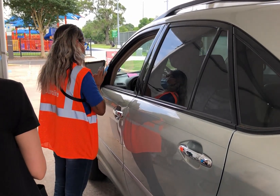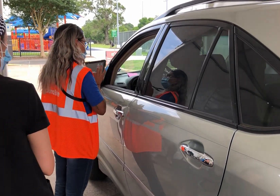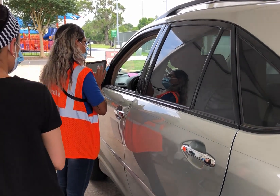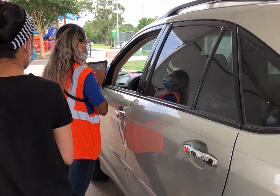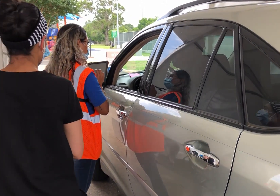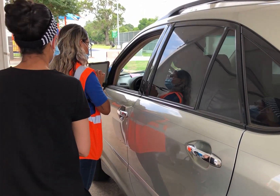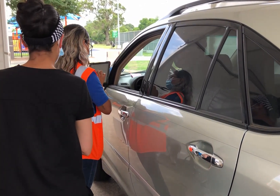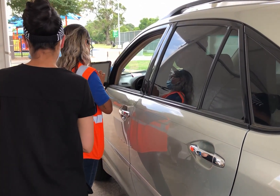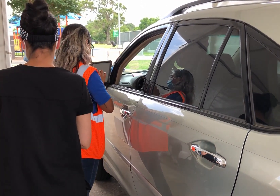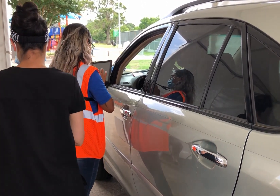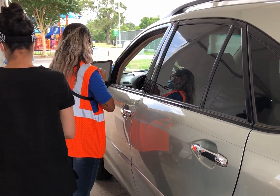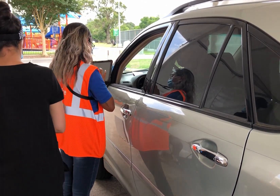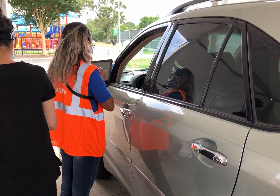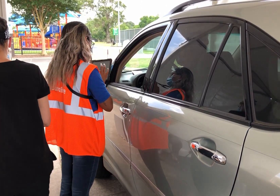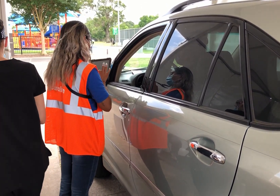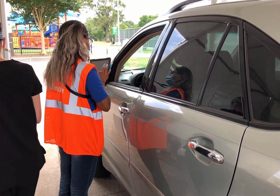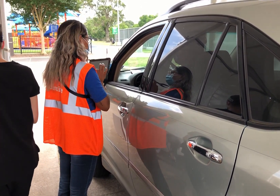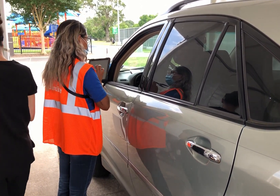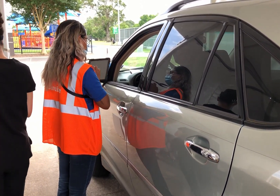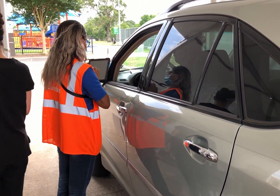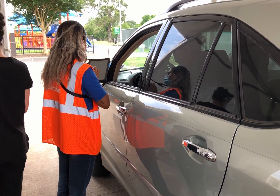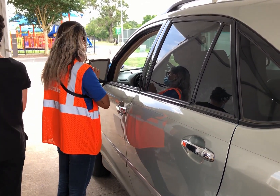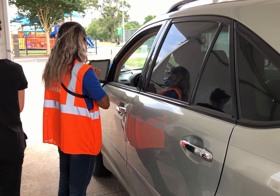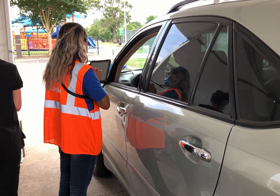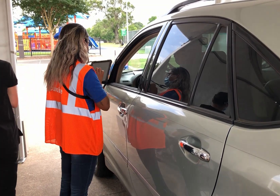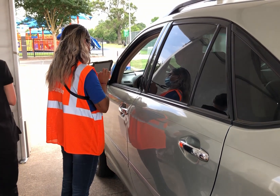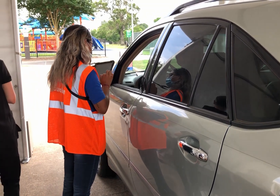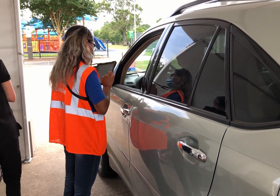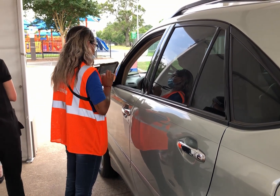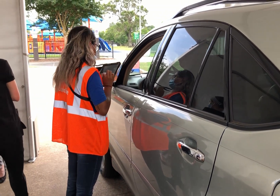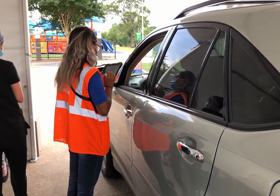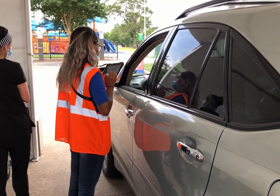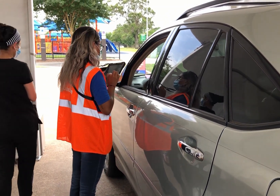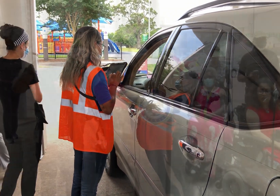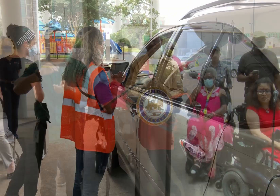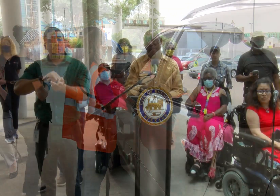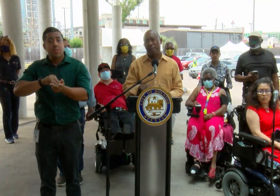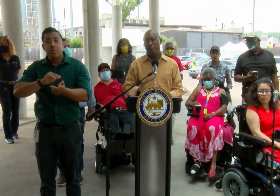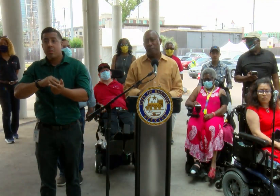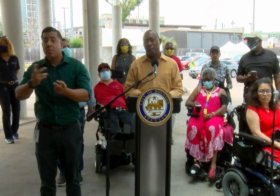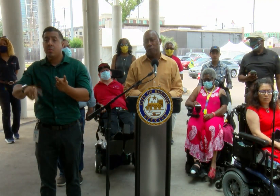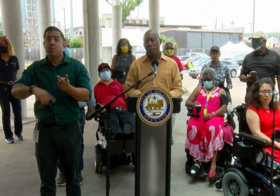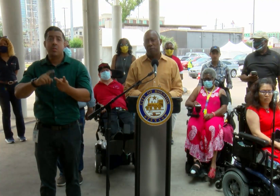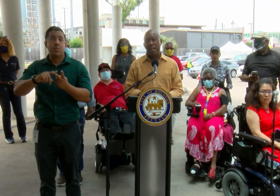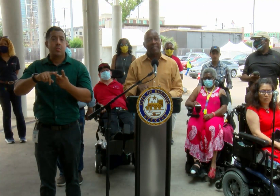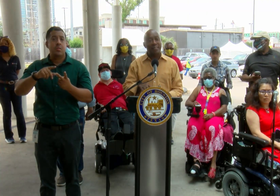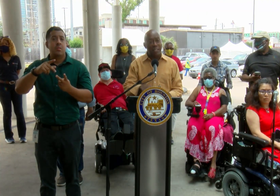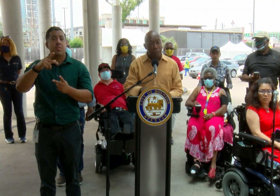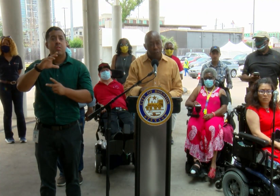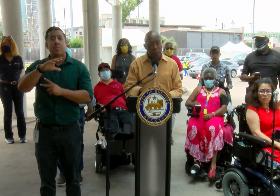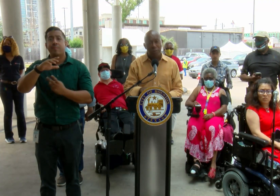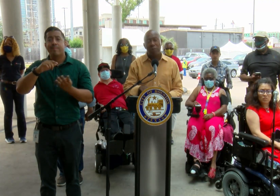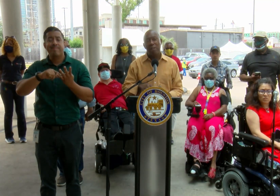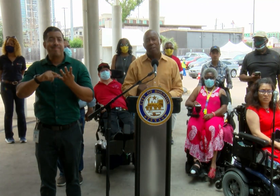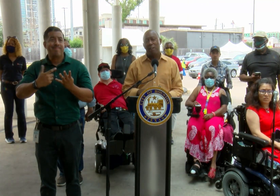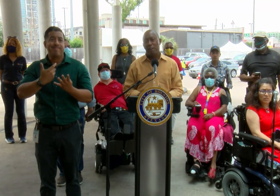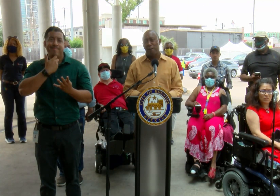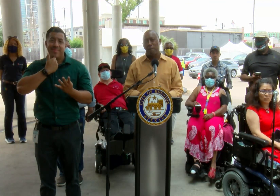on people with disabilities, their care providers that we provide,